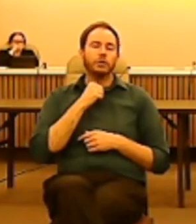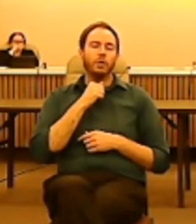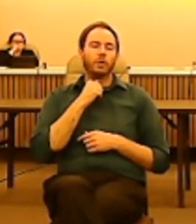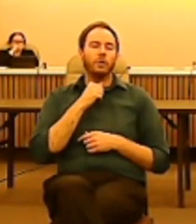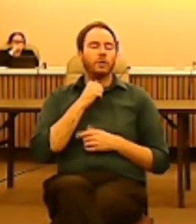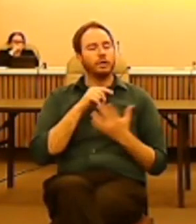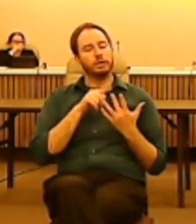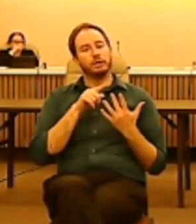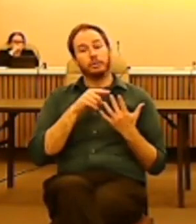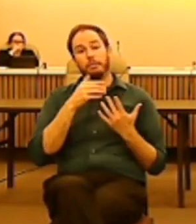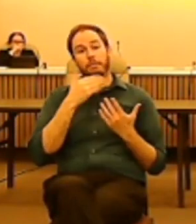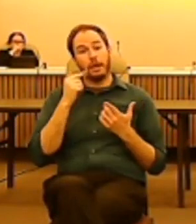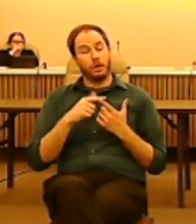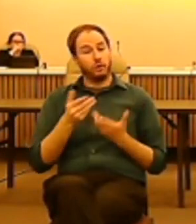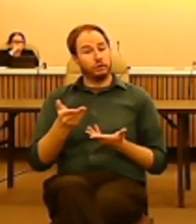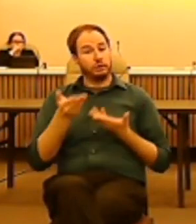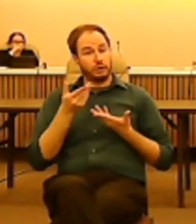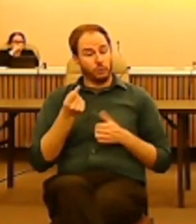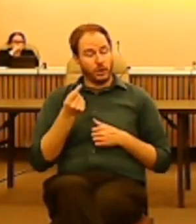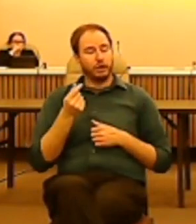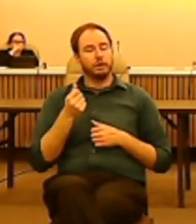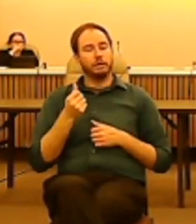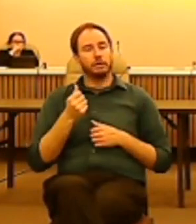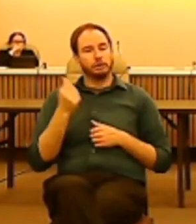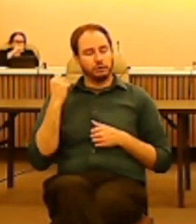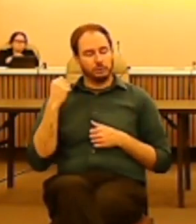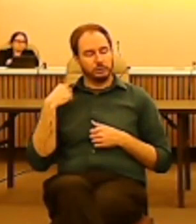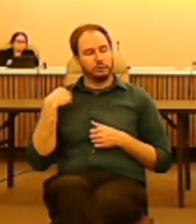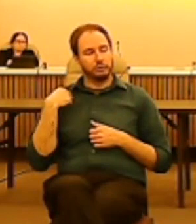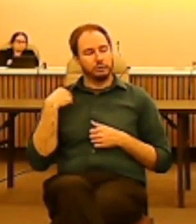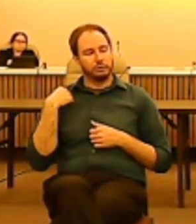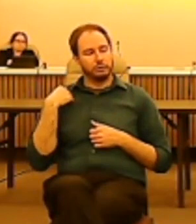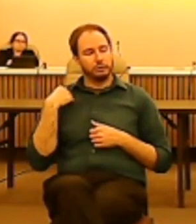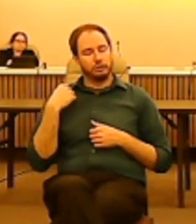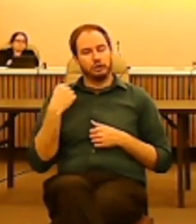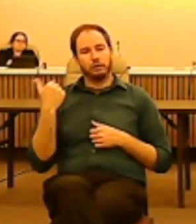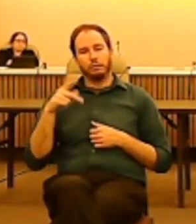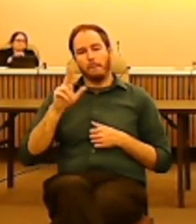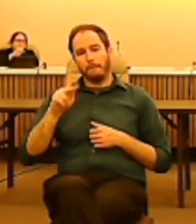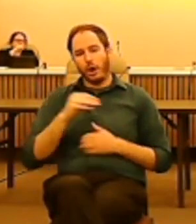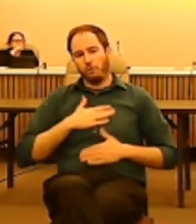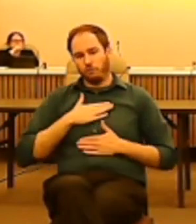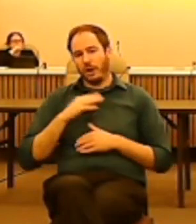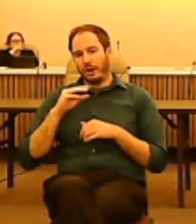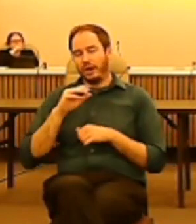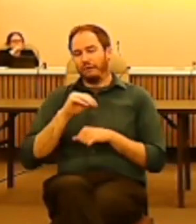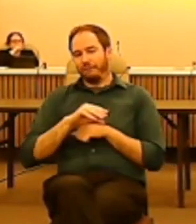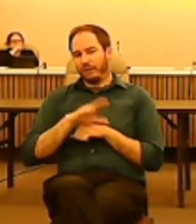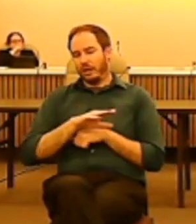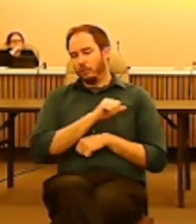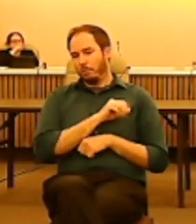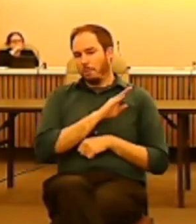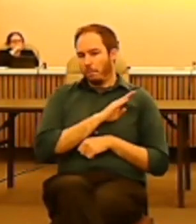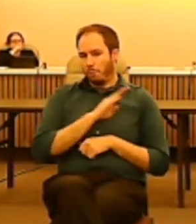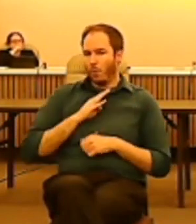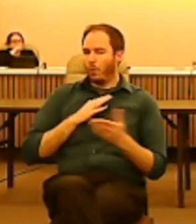so the best place to bring that idea would be to go to the Park and Rec Advisory Board. Yeah. That would be